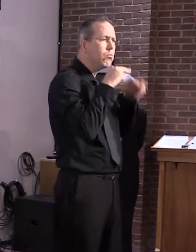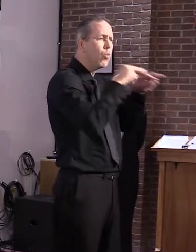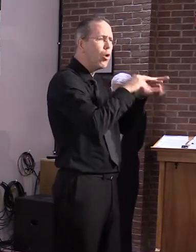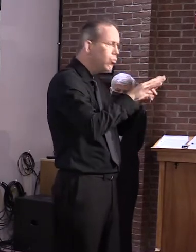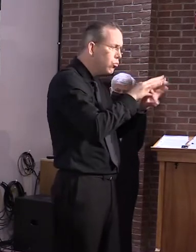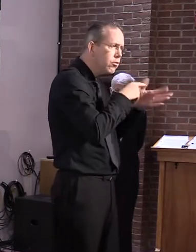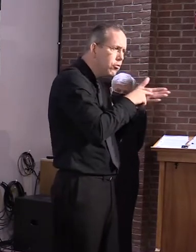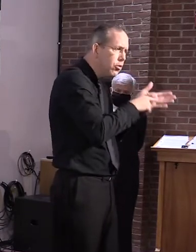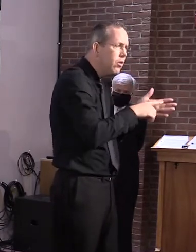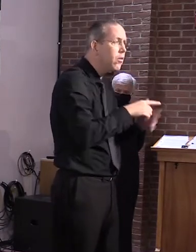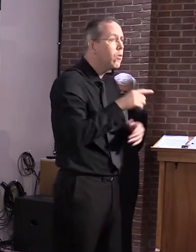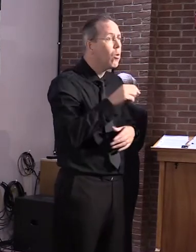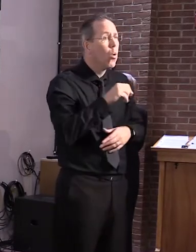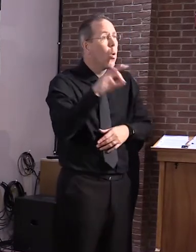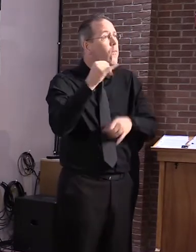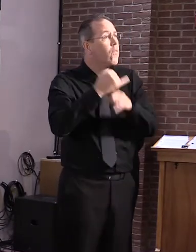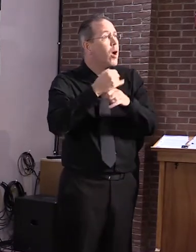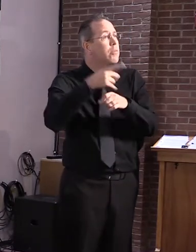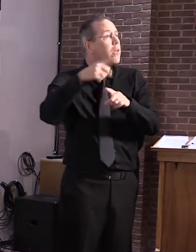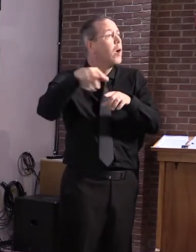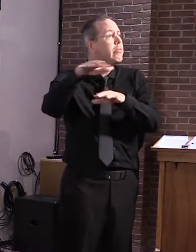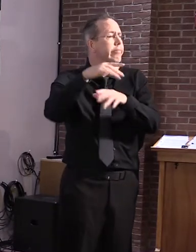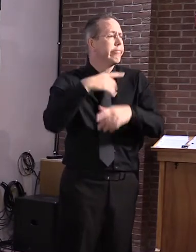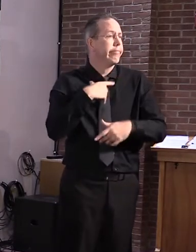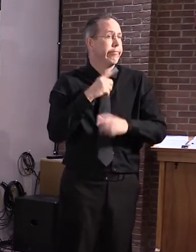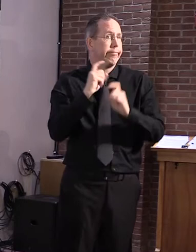that. Does that answer your question?